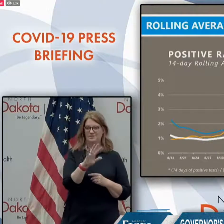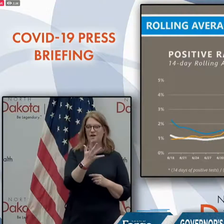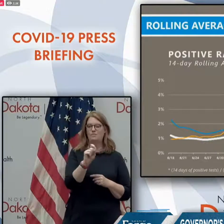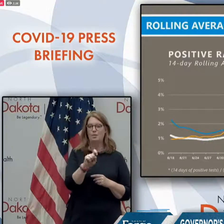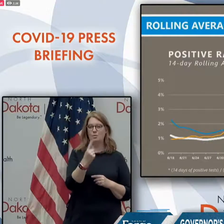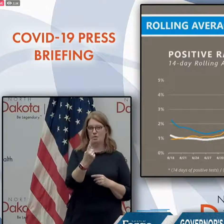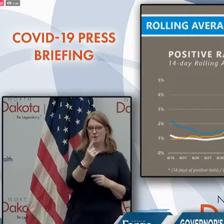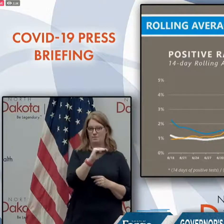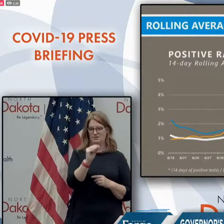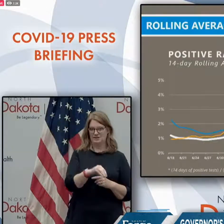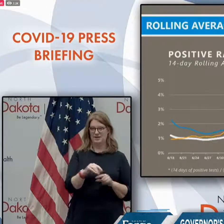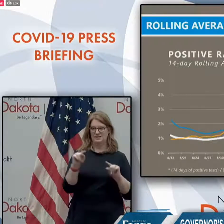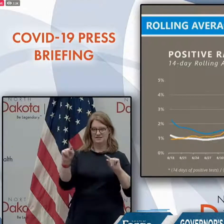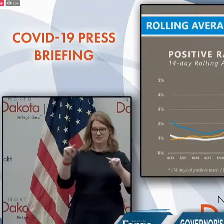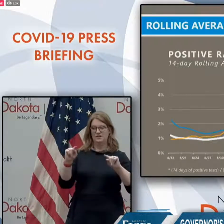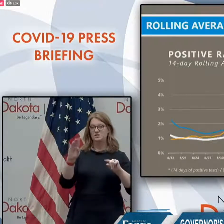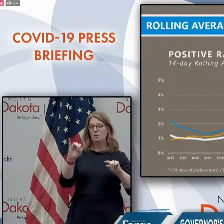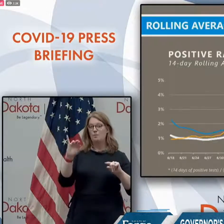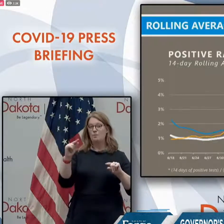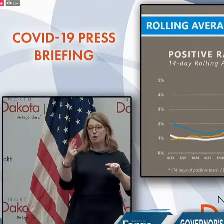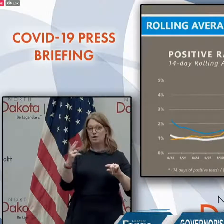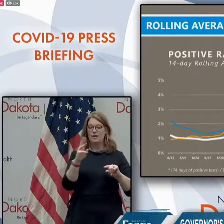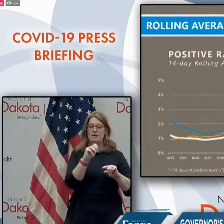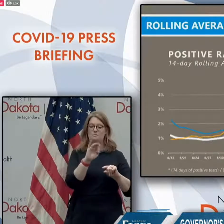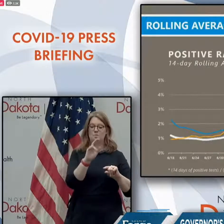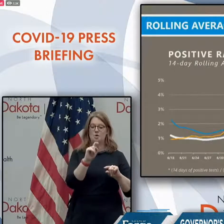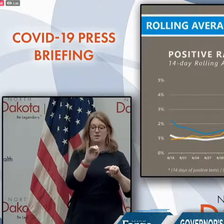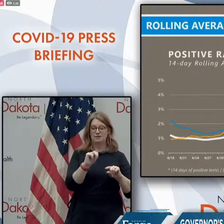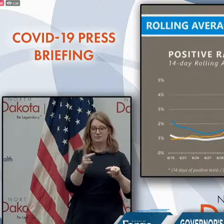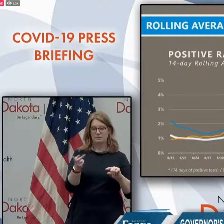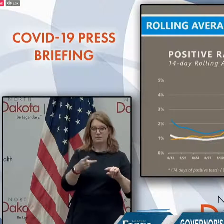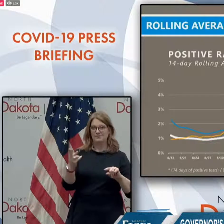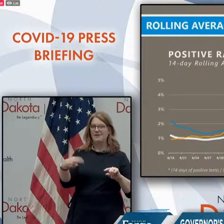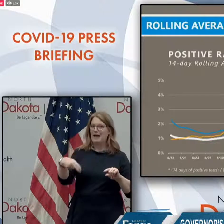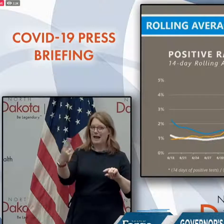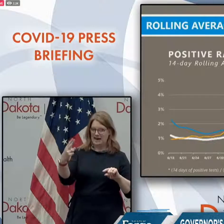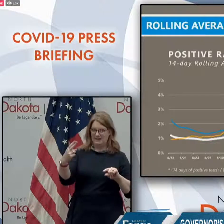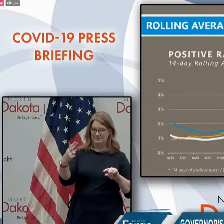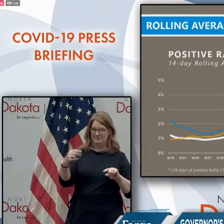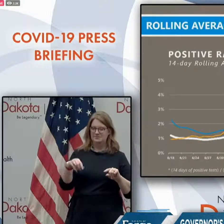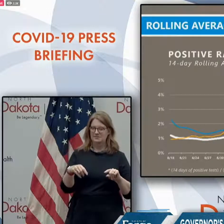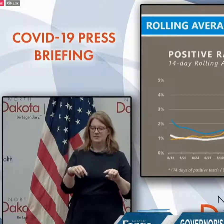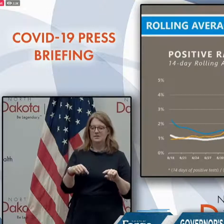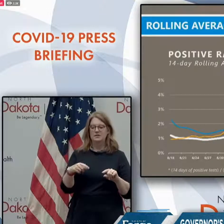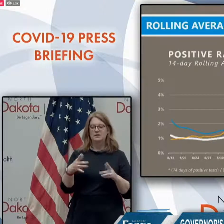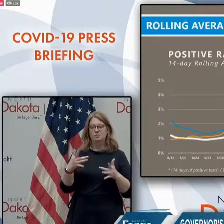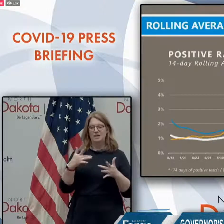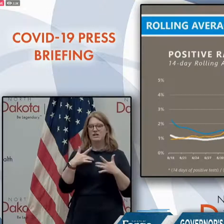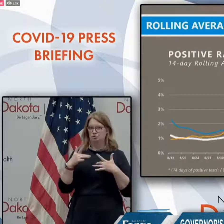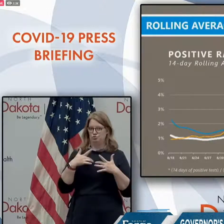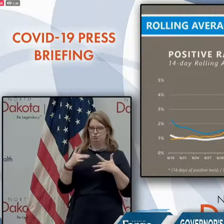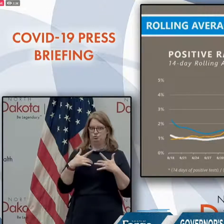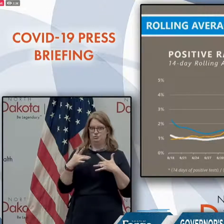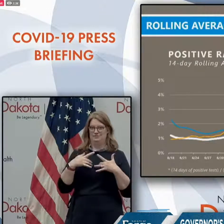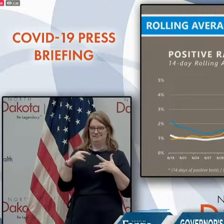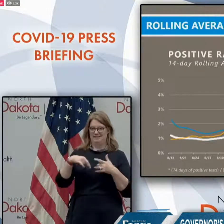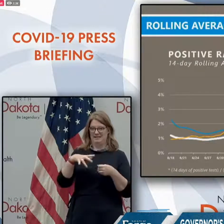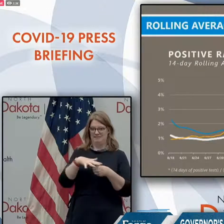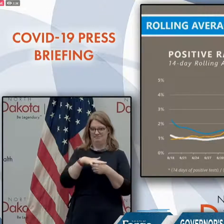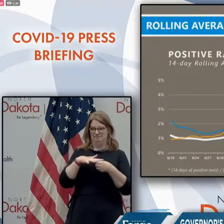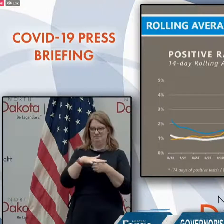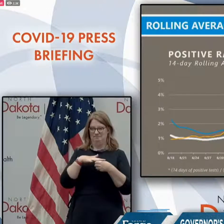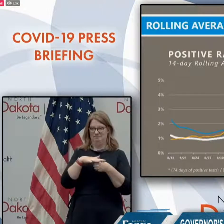And so again, we'll talk more about that going forward, but that's again, area of concern right here in